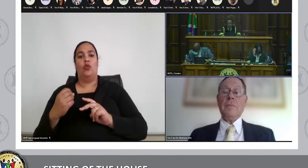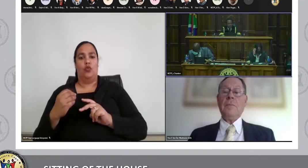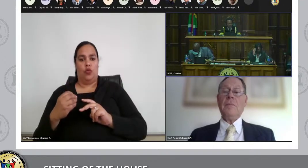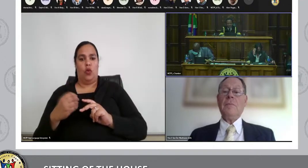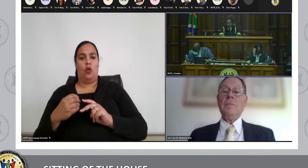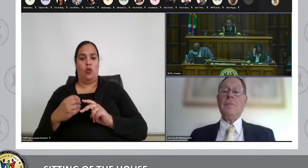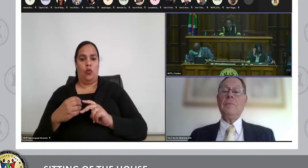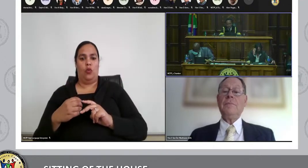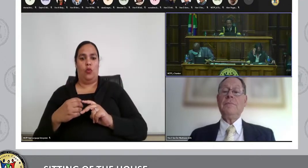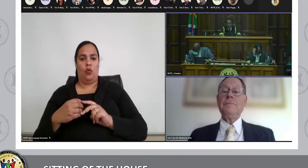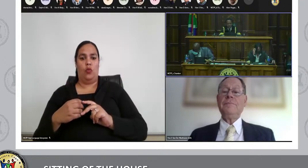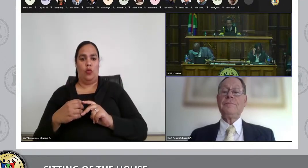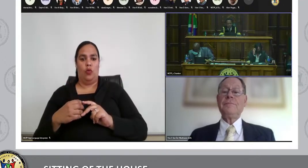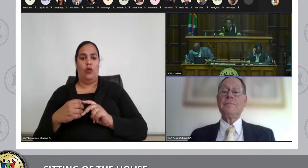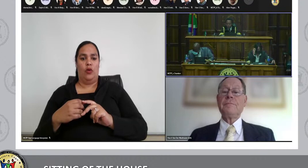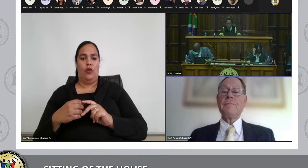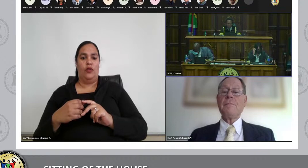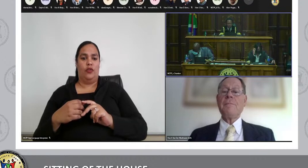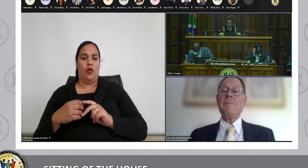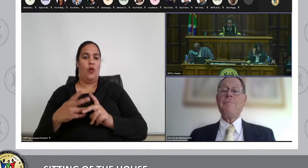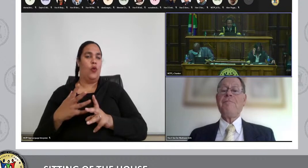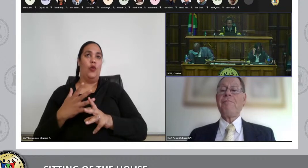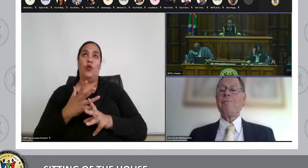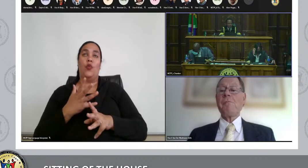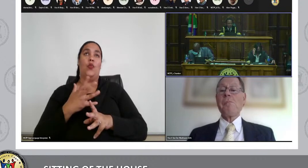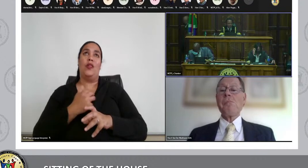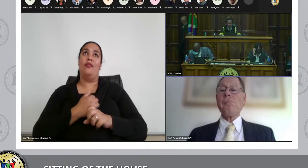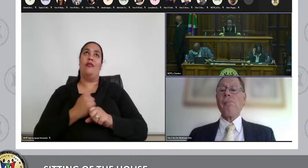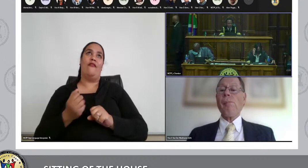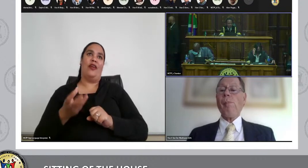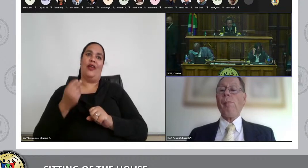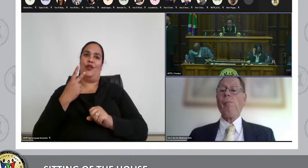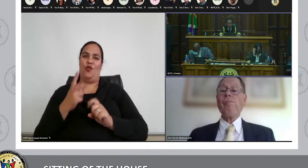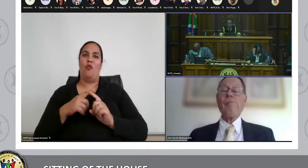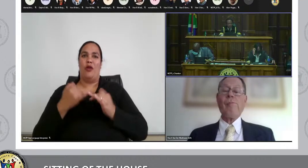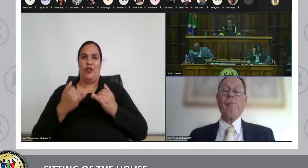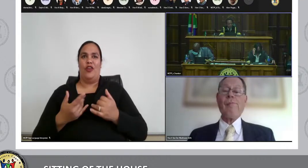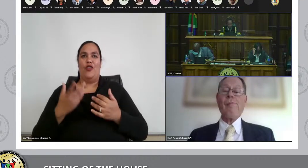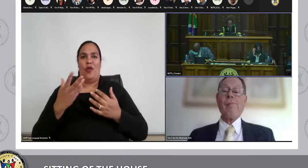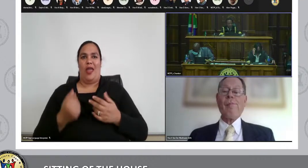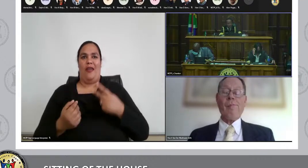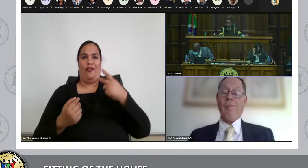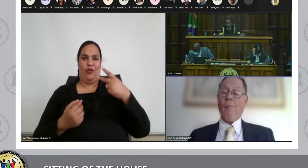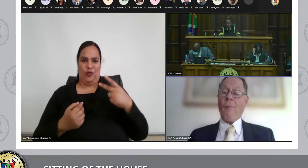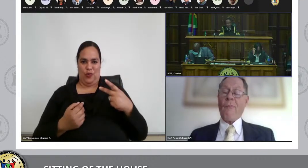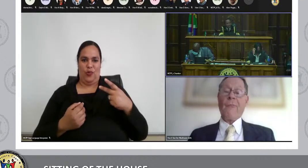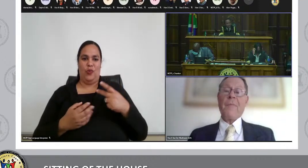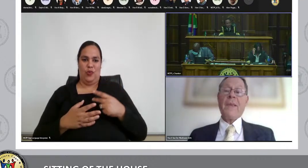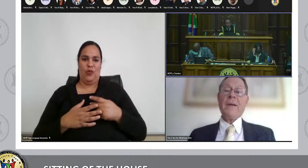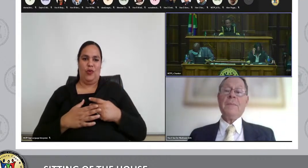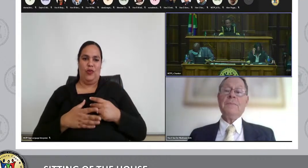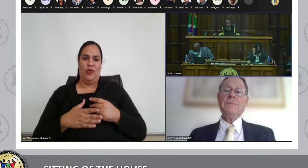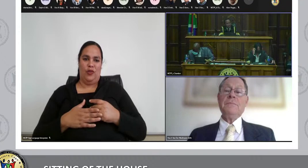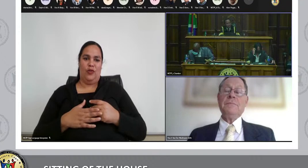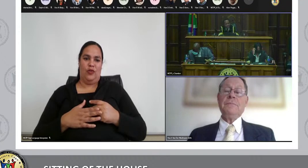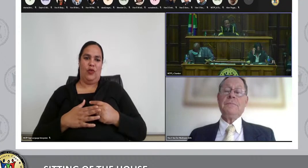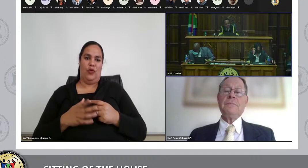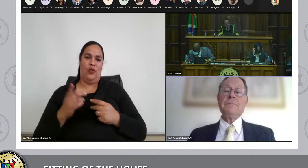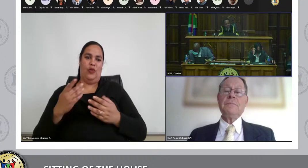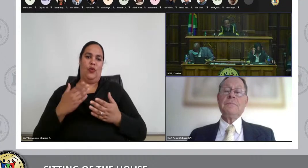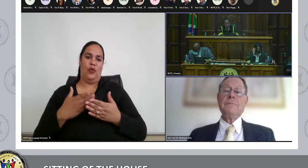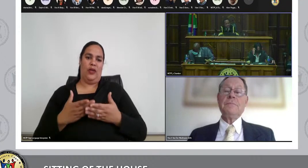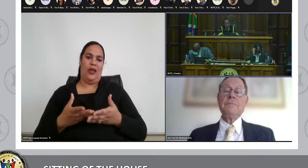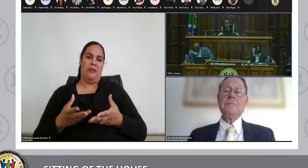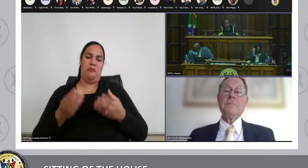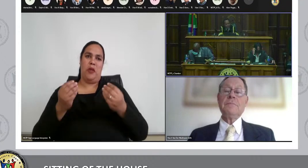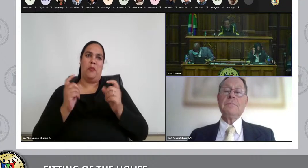it's a rare occasion that we've got two, so that you have a speedy catch up in case there is a